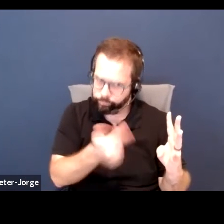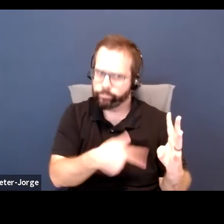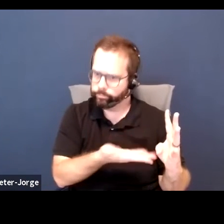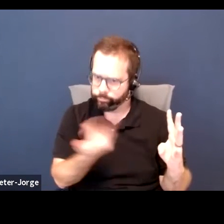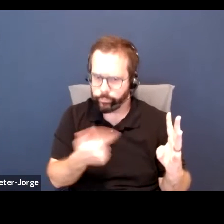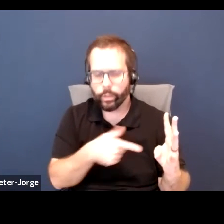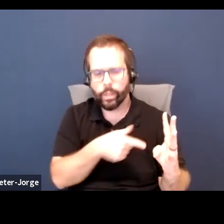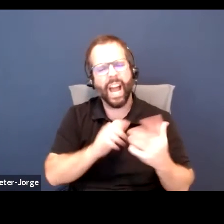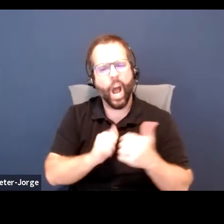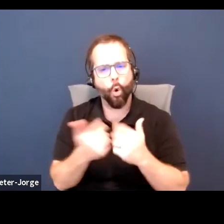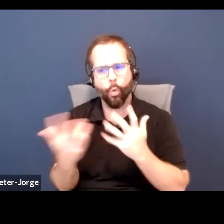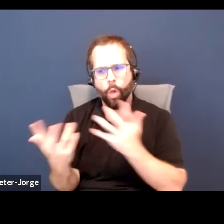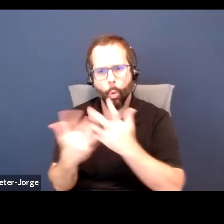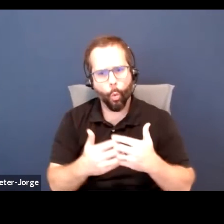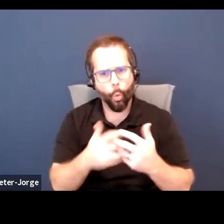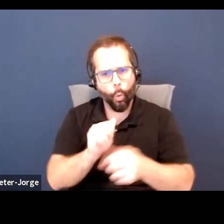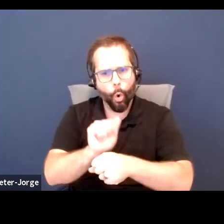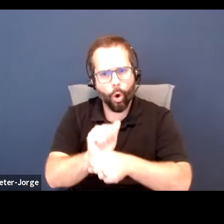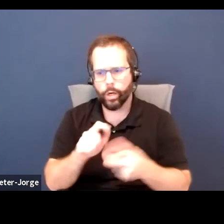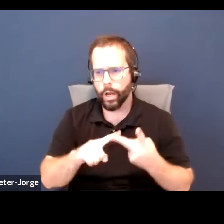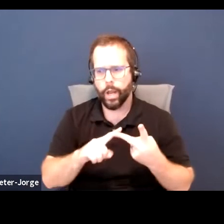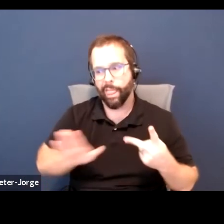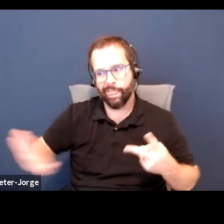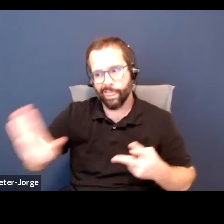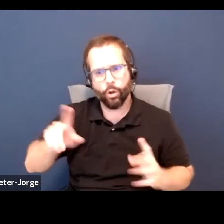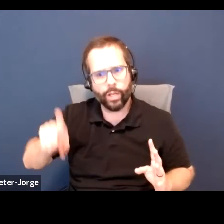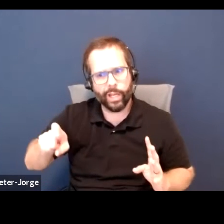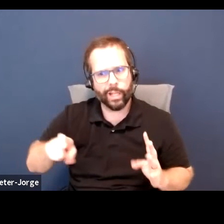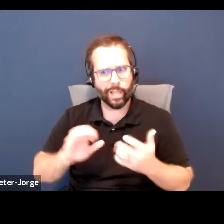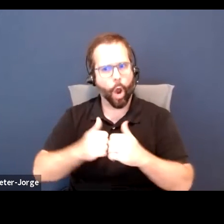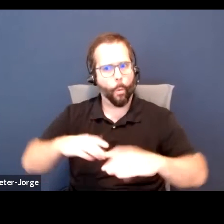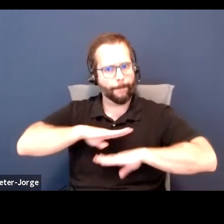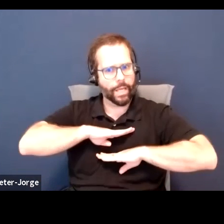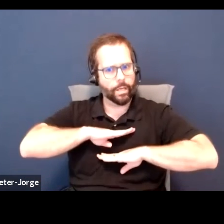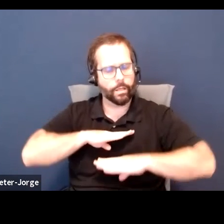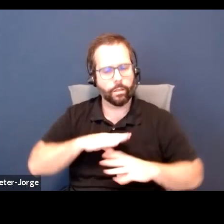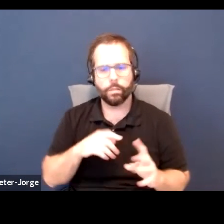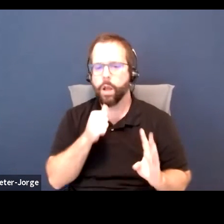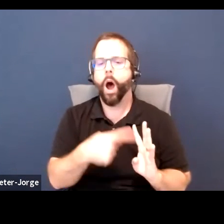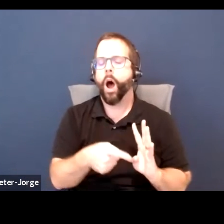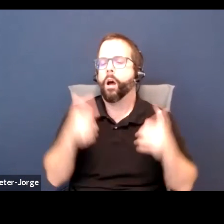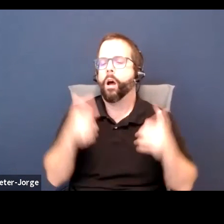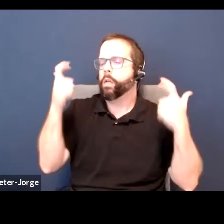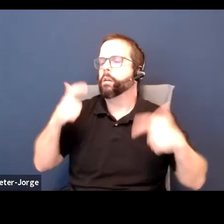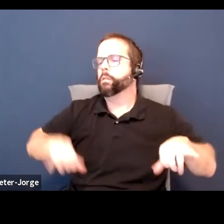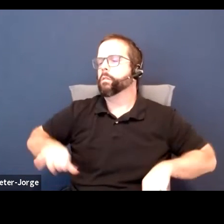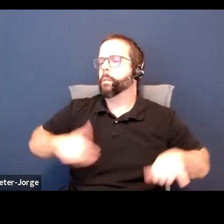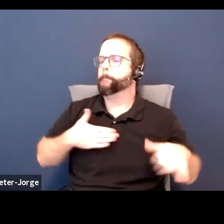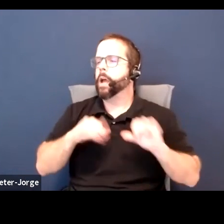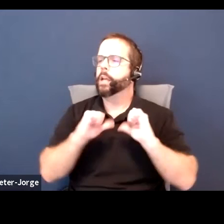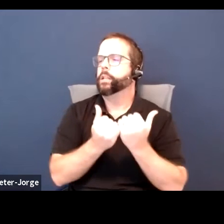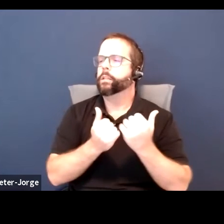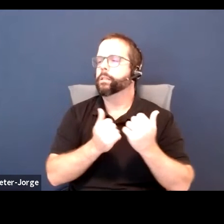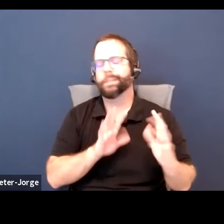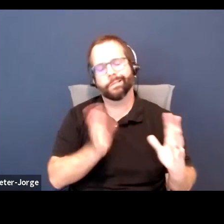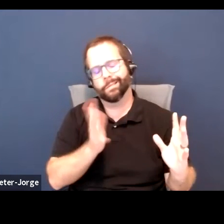needs are going to be met. It's not about my agency per se. It's, specifically about addressing the needs of